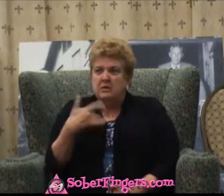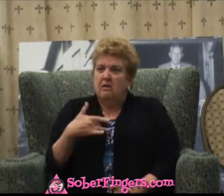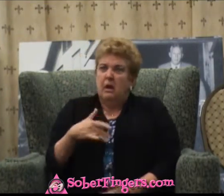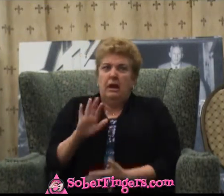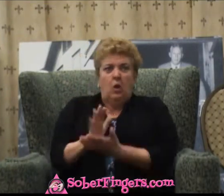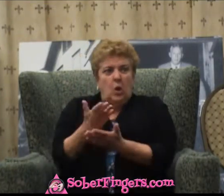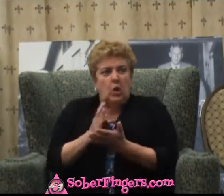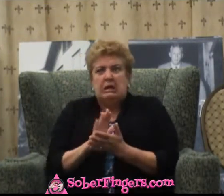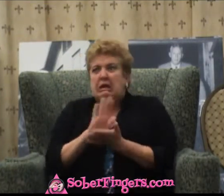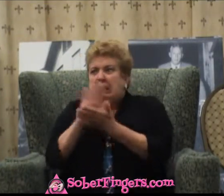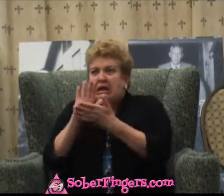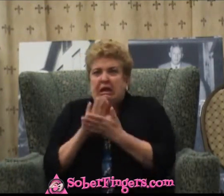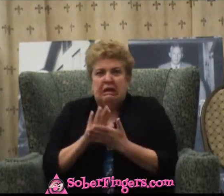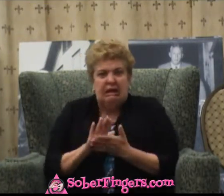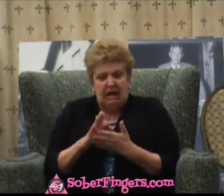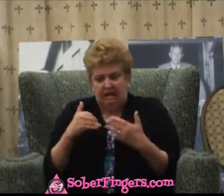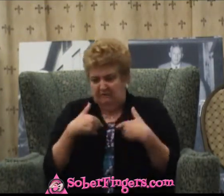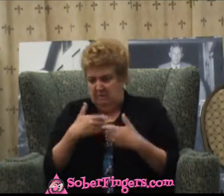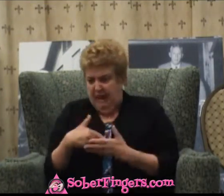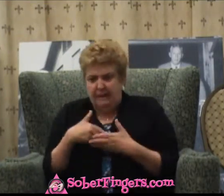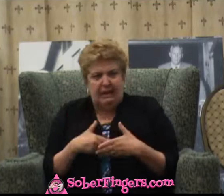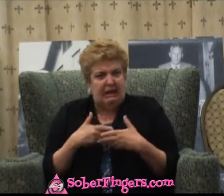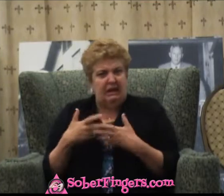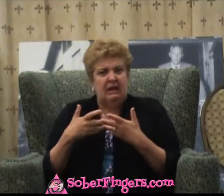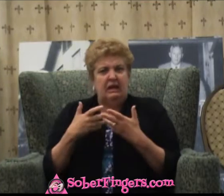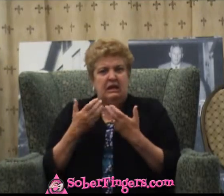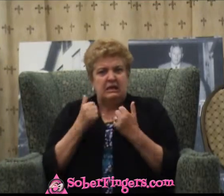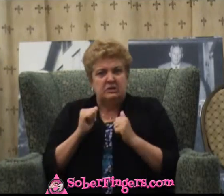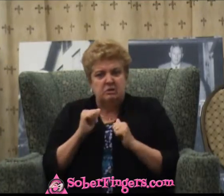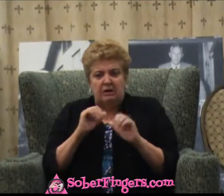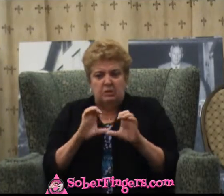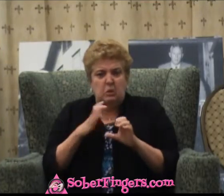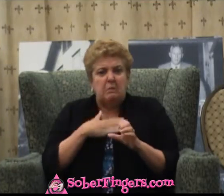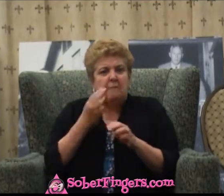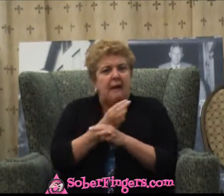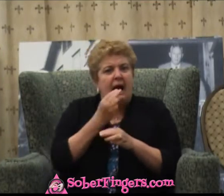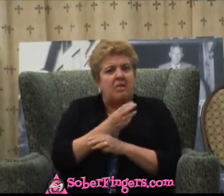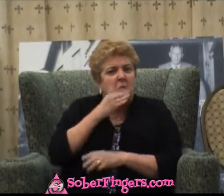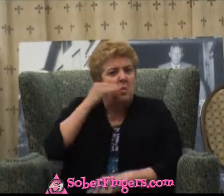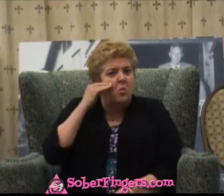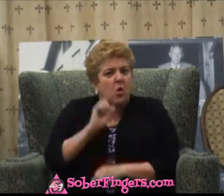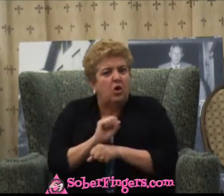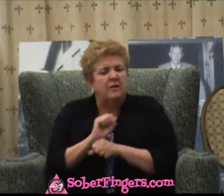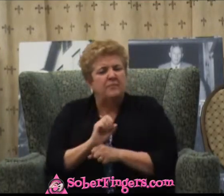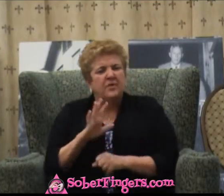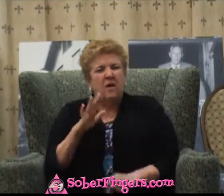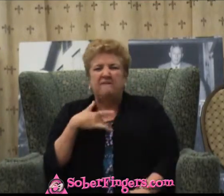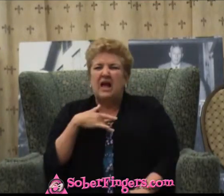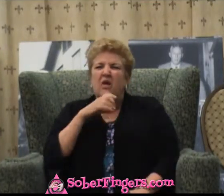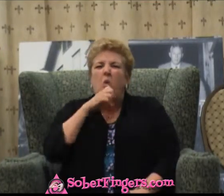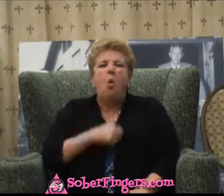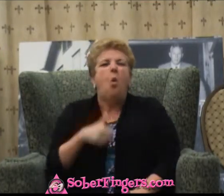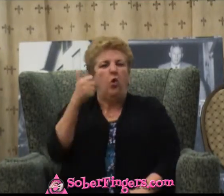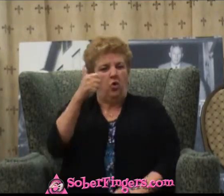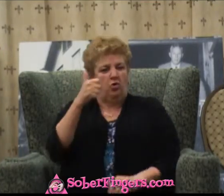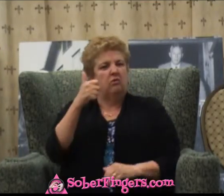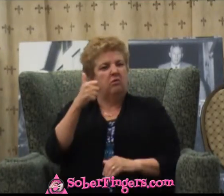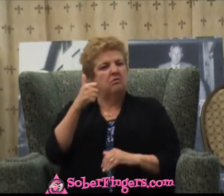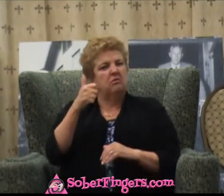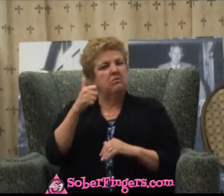I got a baby on my hip, and I'm cooking dinner and trying to do my math homework. So I was always older than I was.